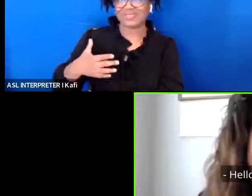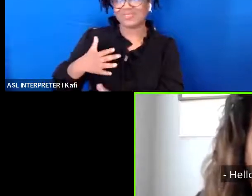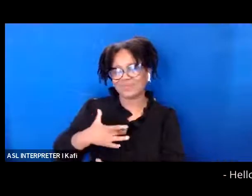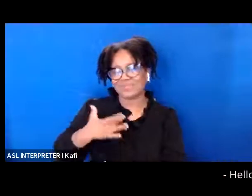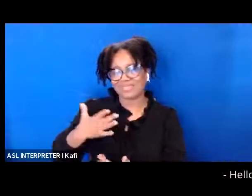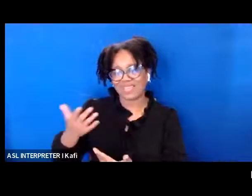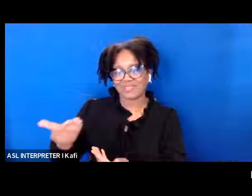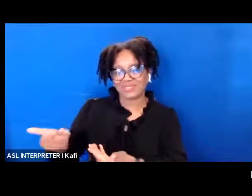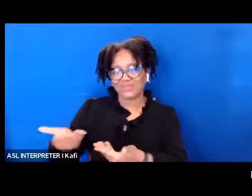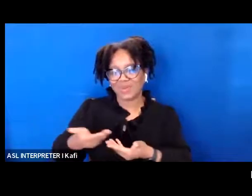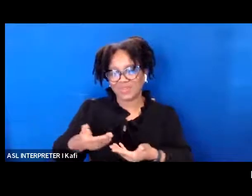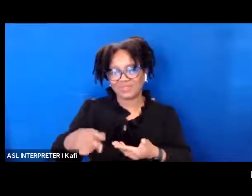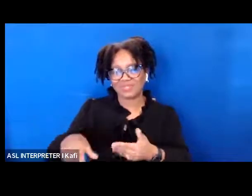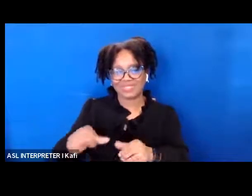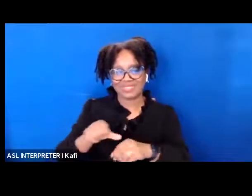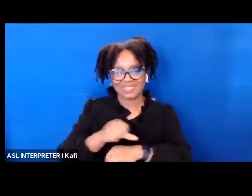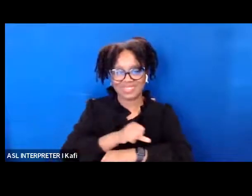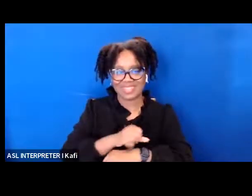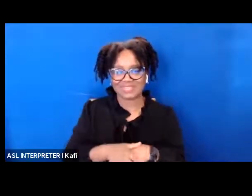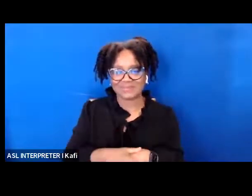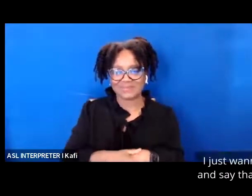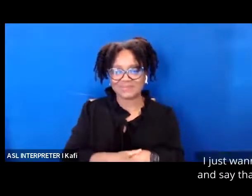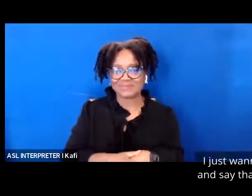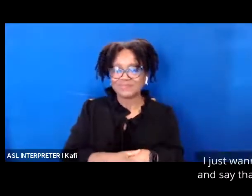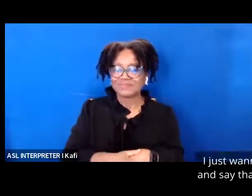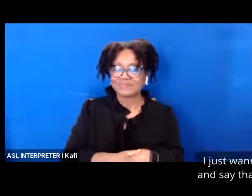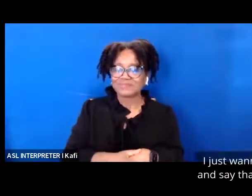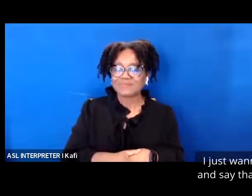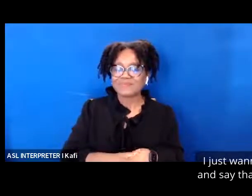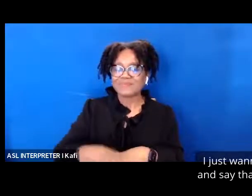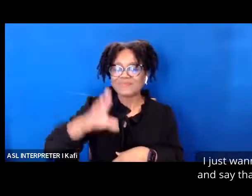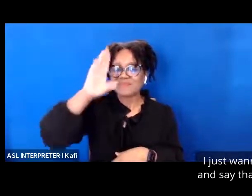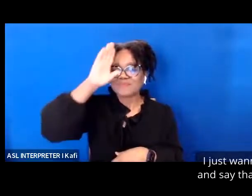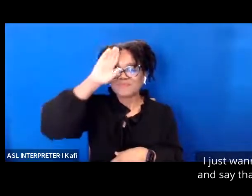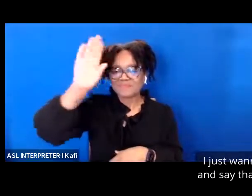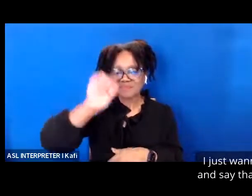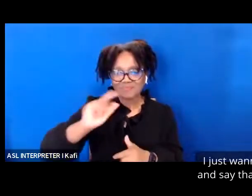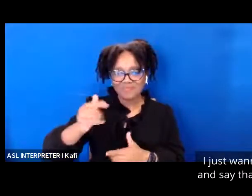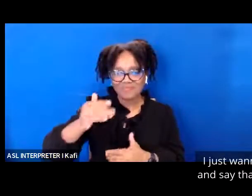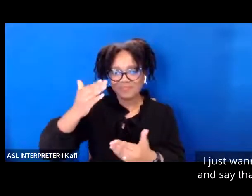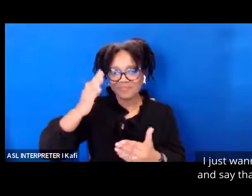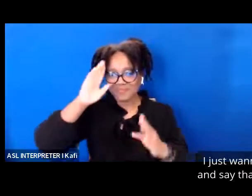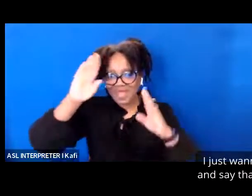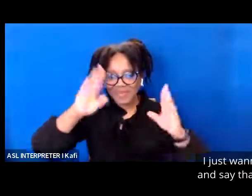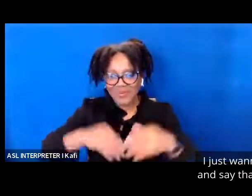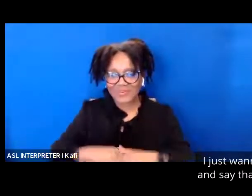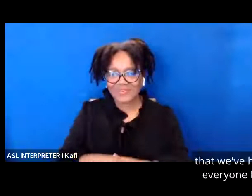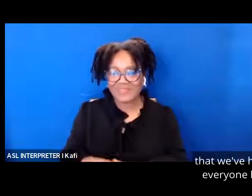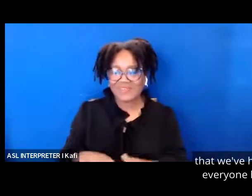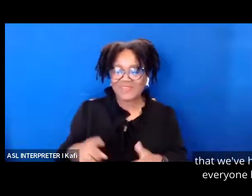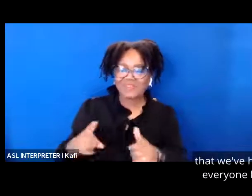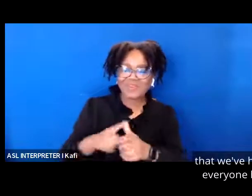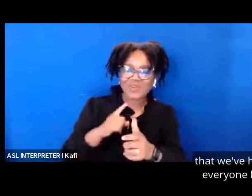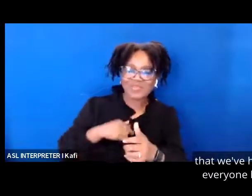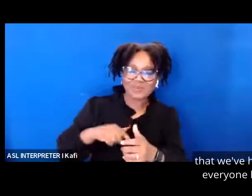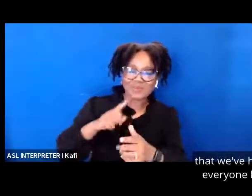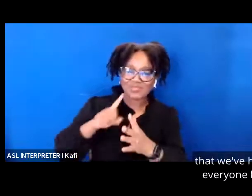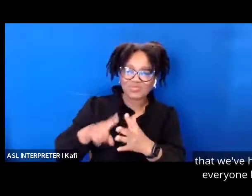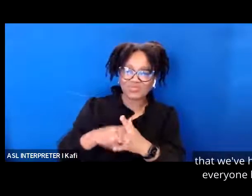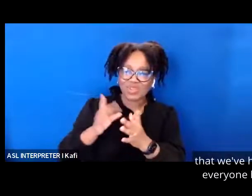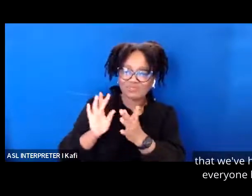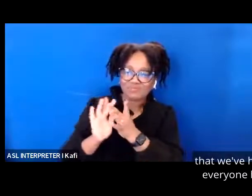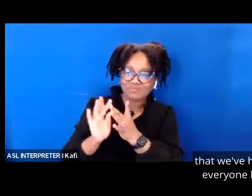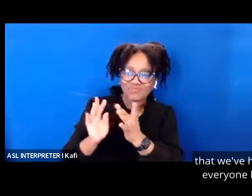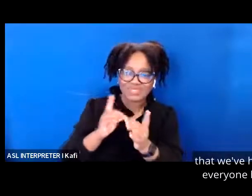hello everyone hello um i just want to first start off and say that the comments that we've heard so far